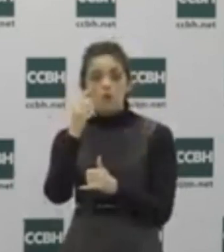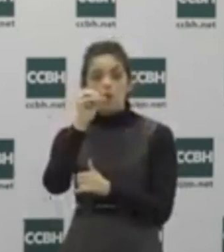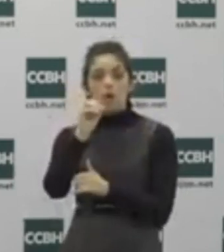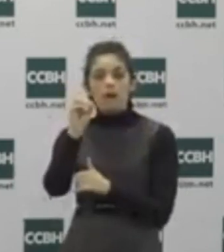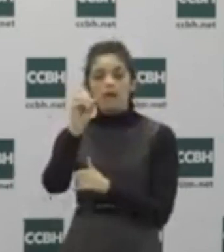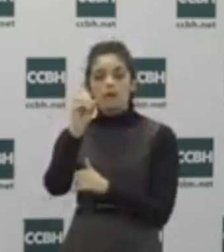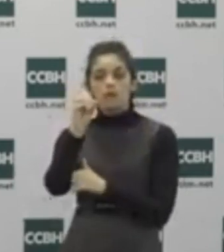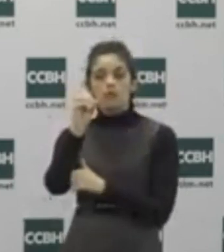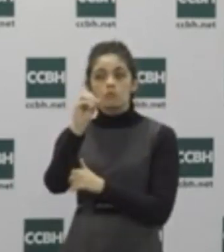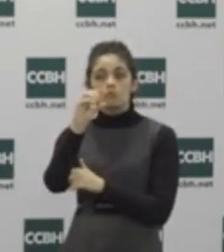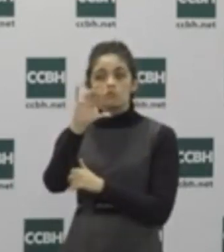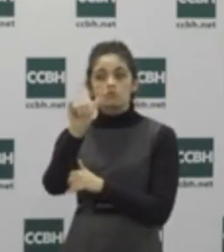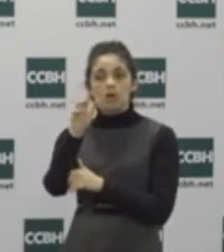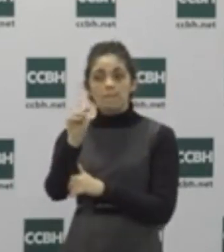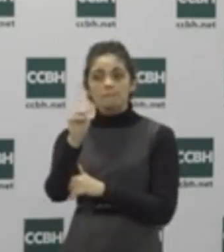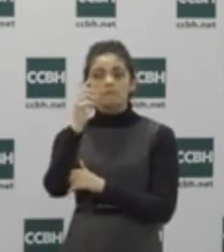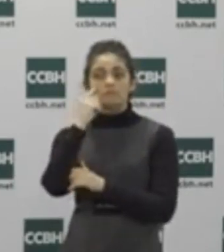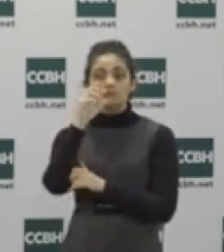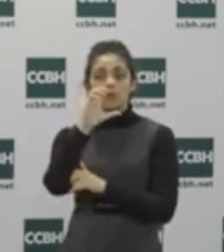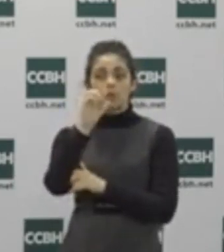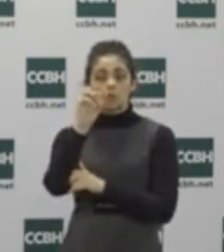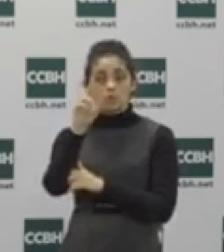to